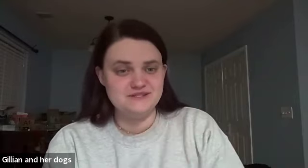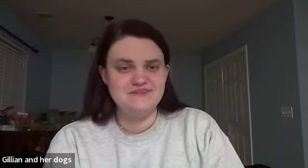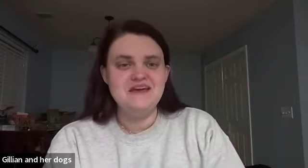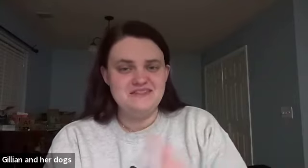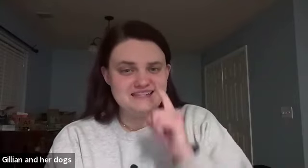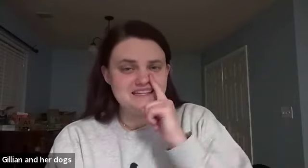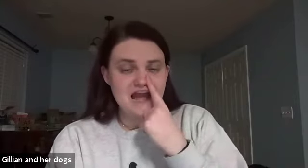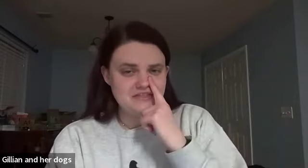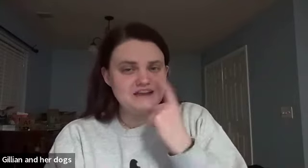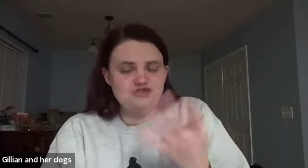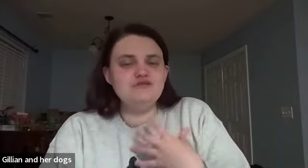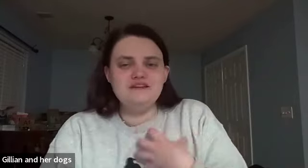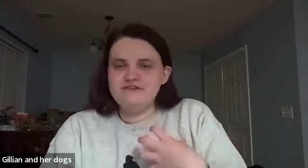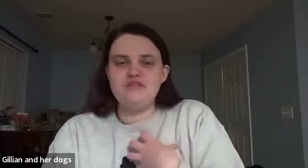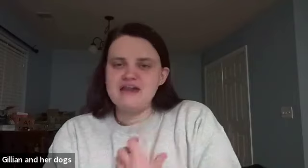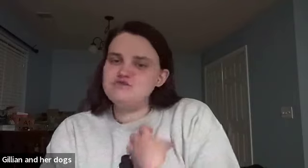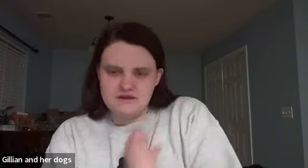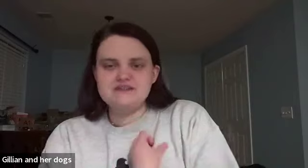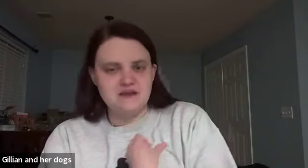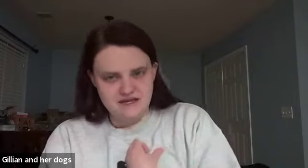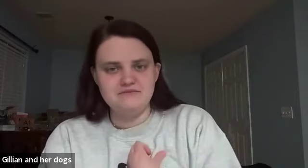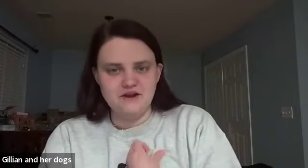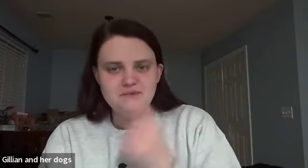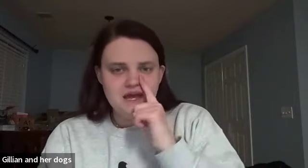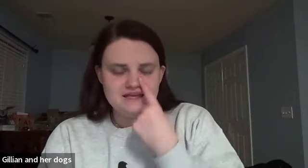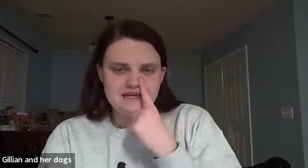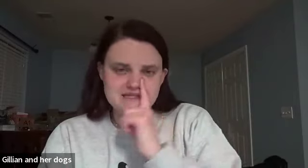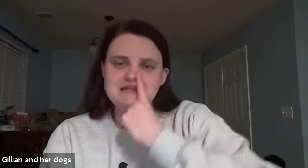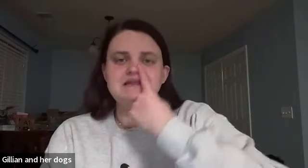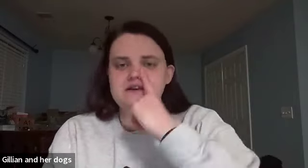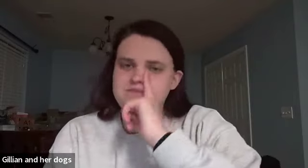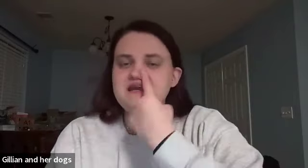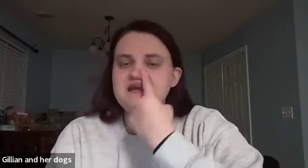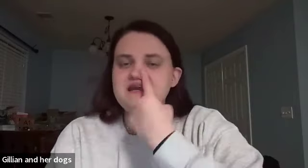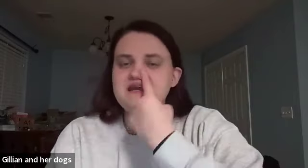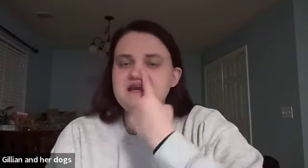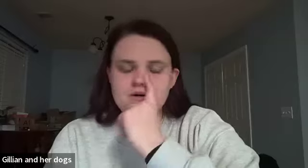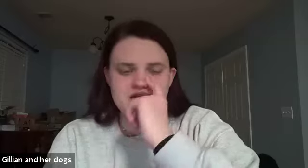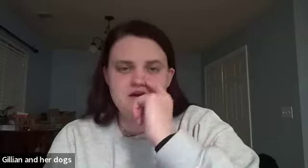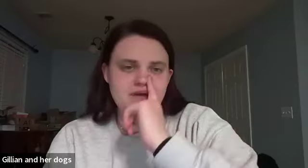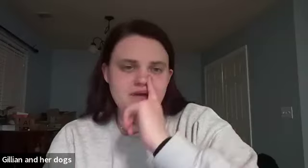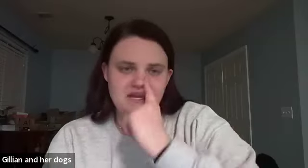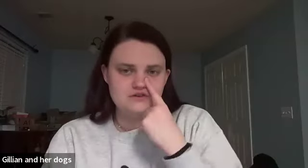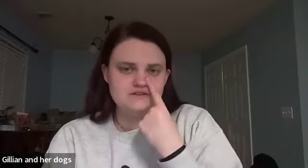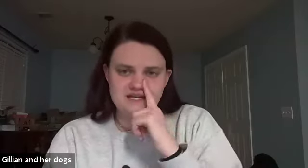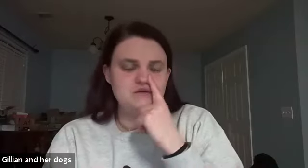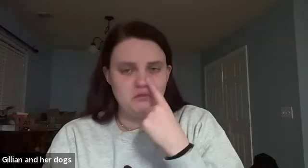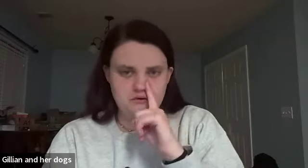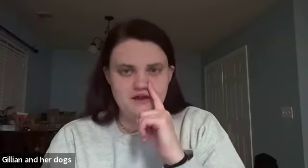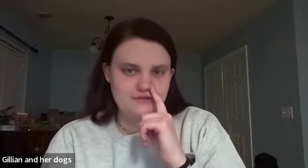nose. That's what I truly feel that is where this sign came from. Is a kid sitting there just going to town, picking their nose because they were bored out